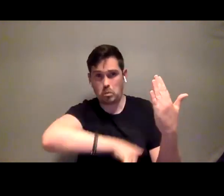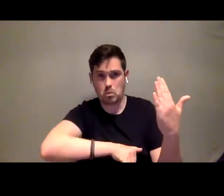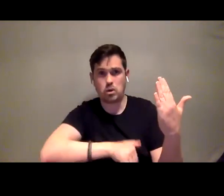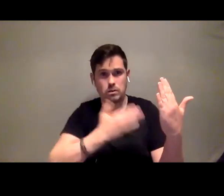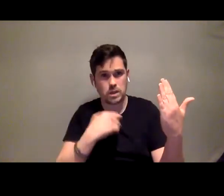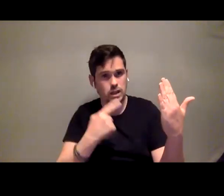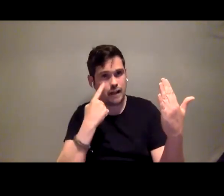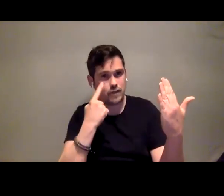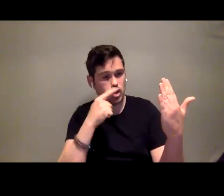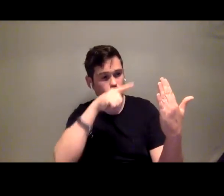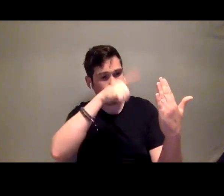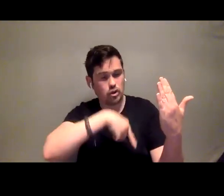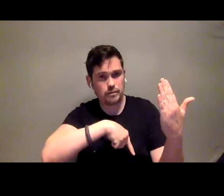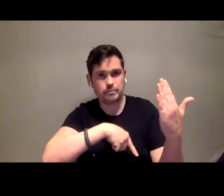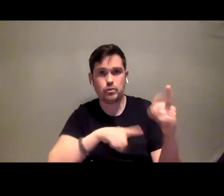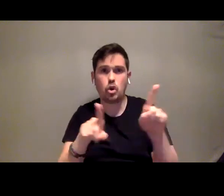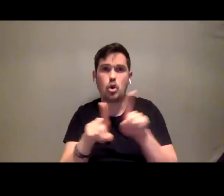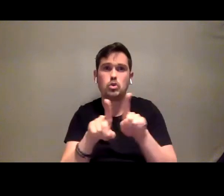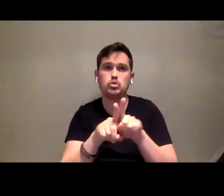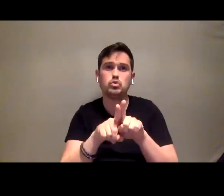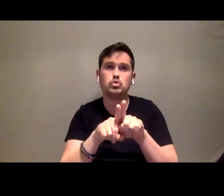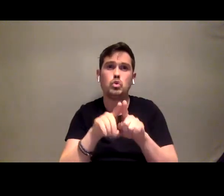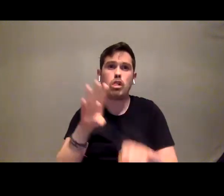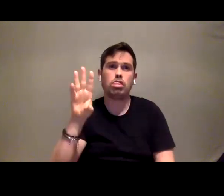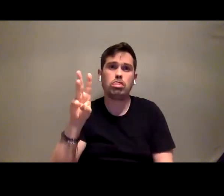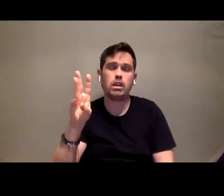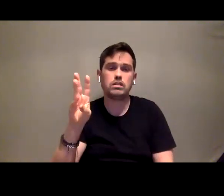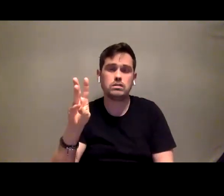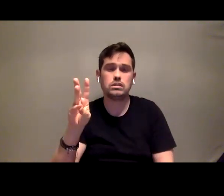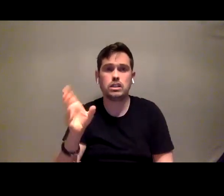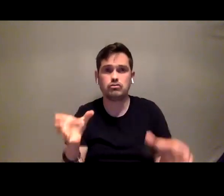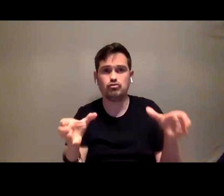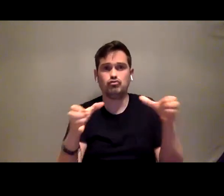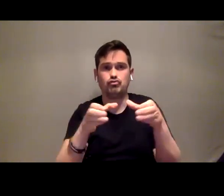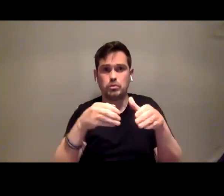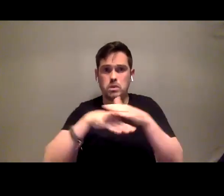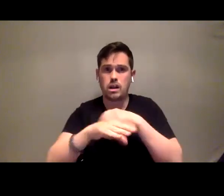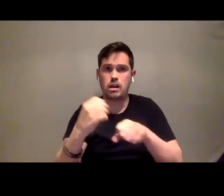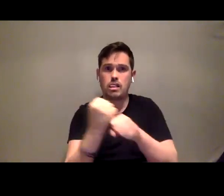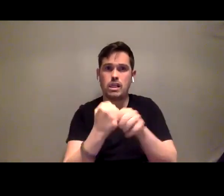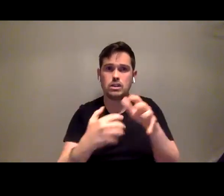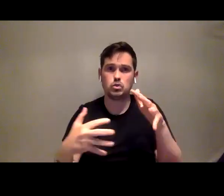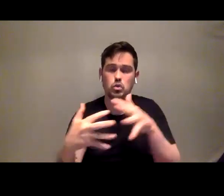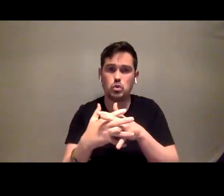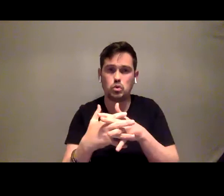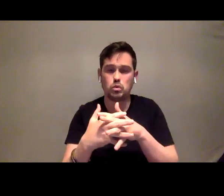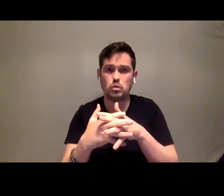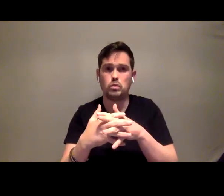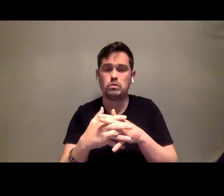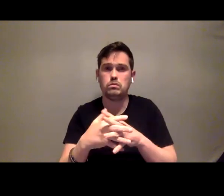And also on Thursday, our group in Glasgow is going to be hosting, together with Faux Scotland,